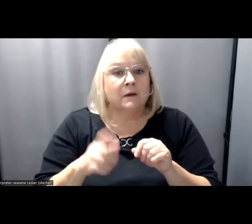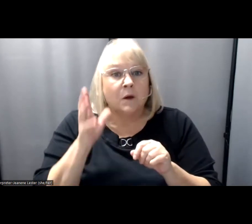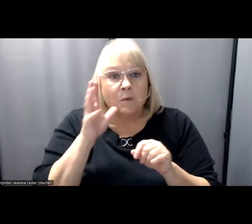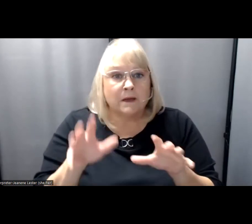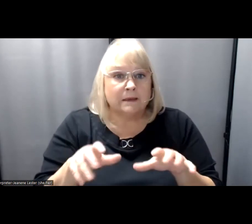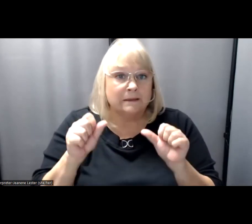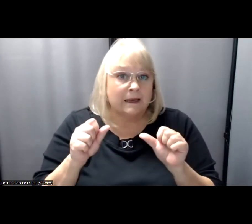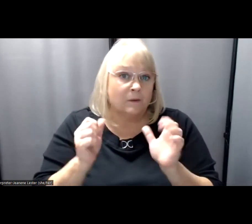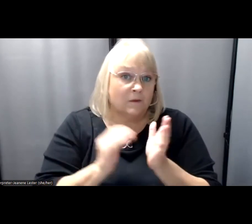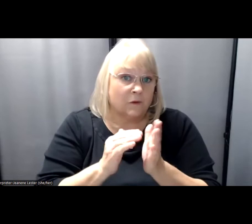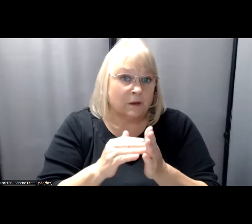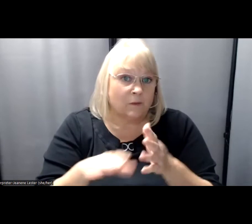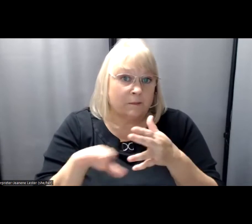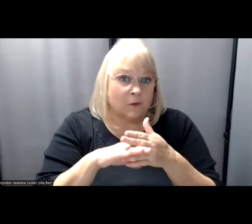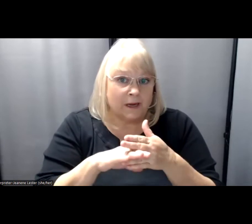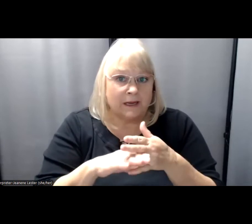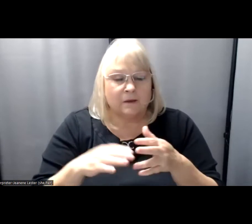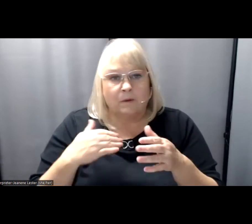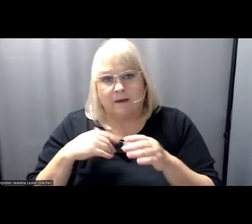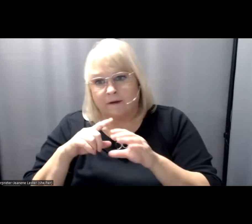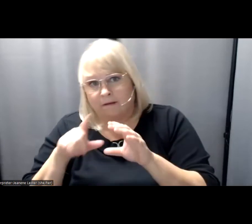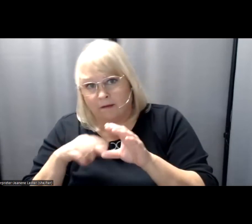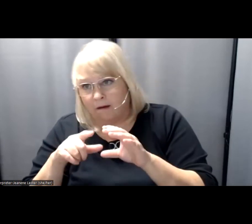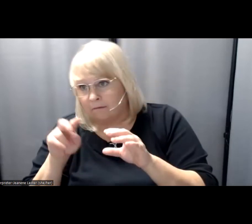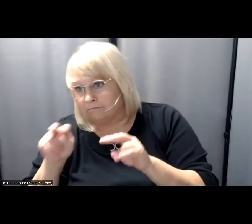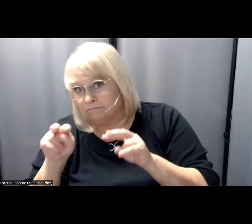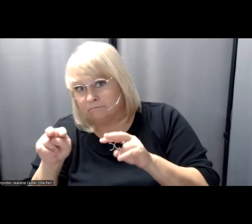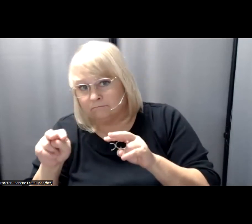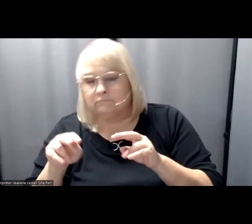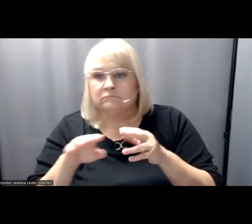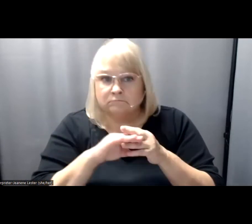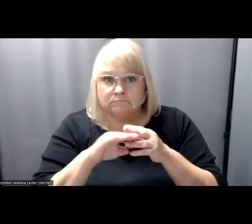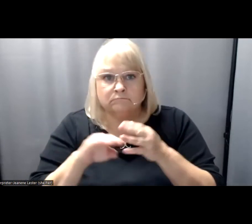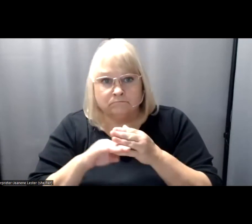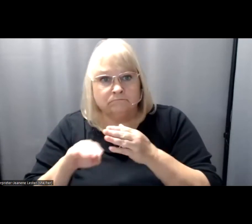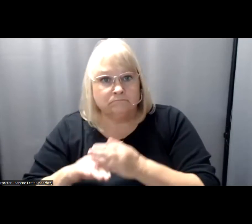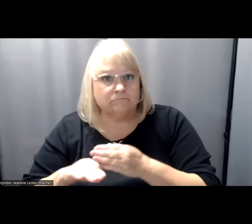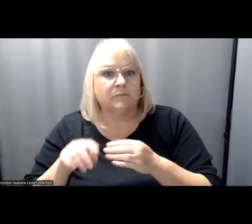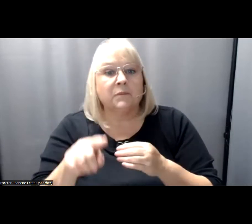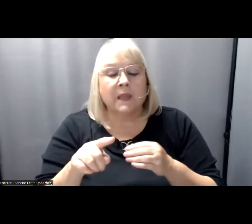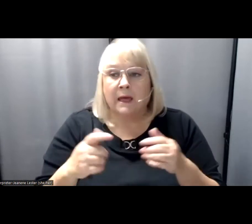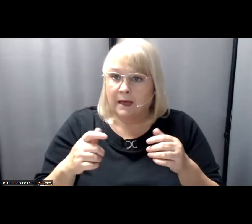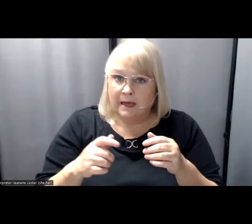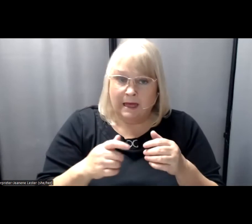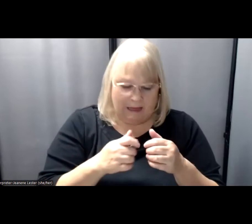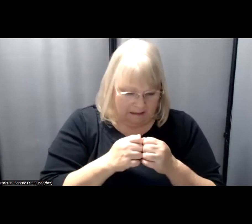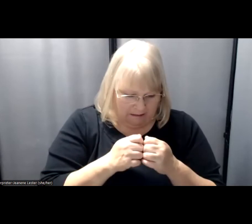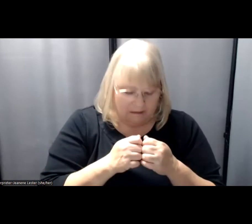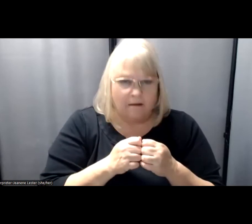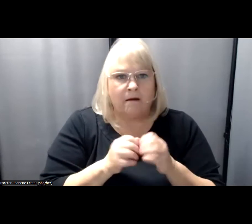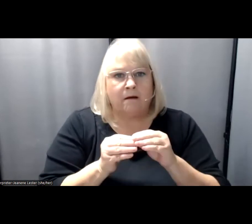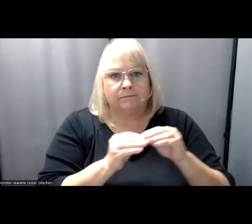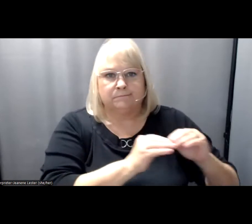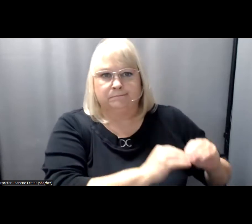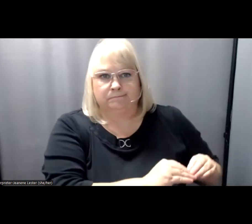taking frequent breaks, so we'll have a clock. Yeah, like that. Electronics off. Please remove other distractions that could get in the